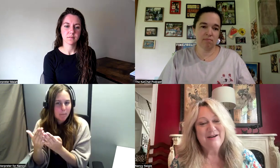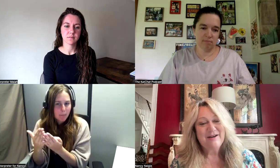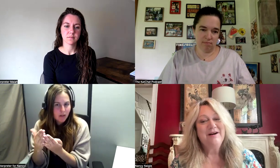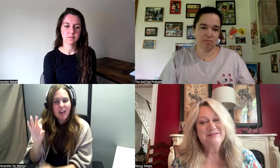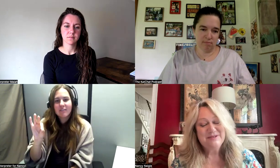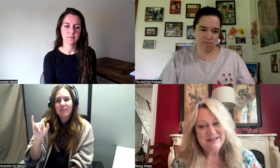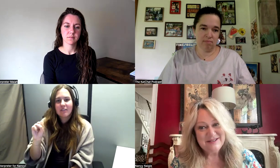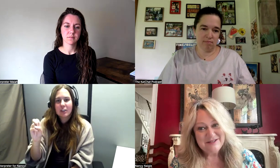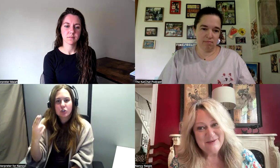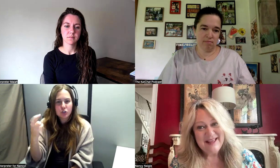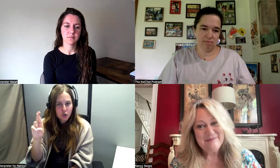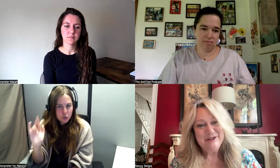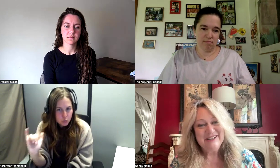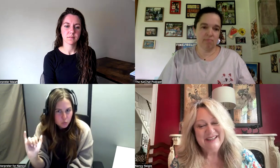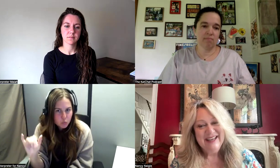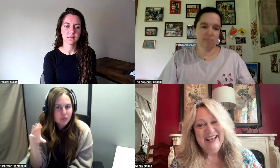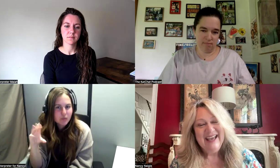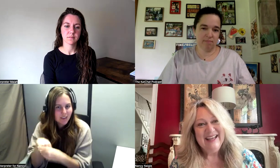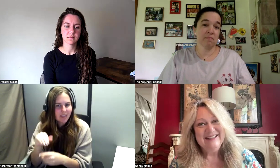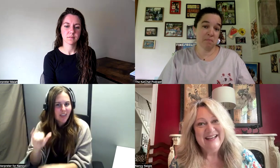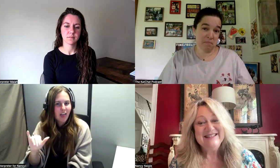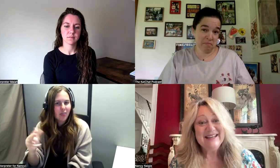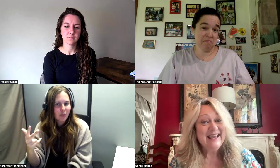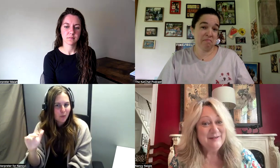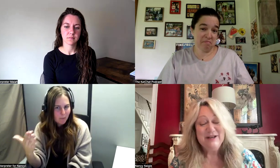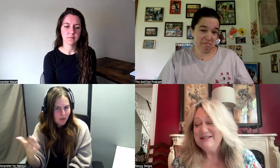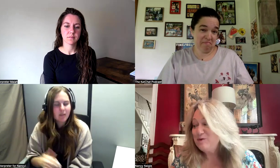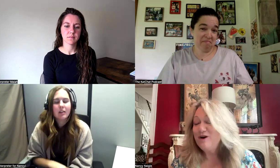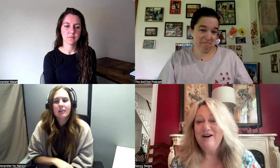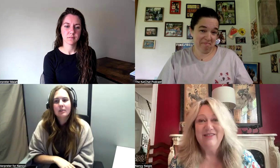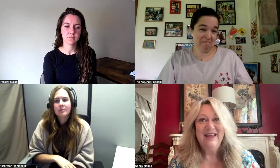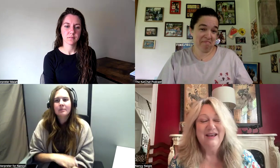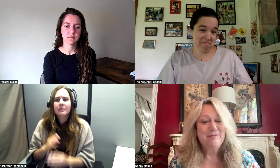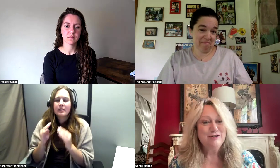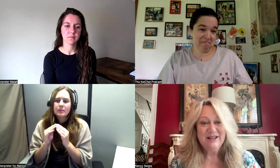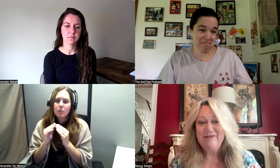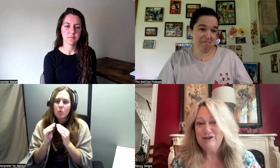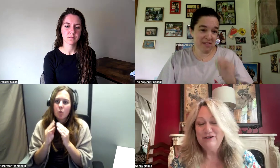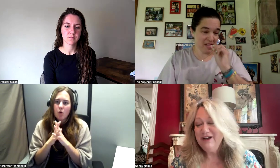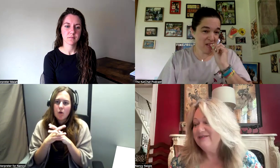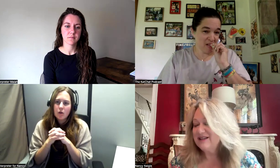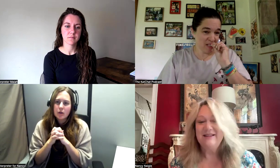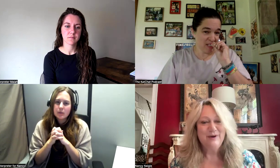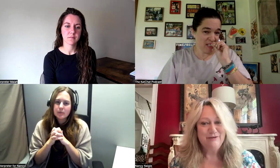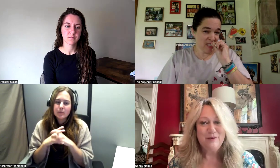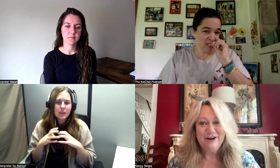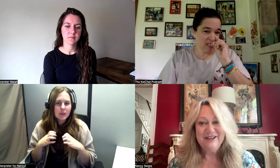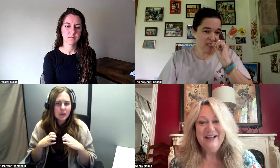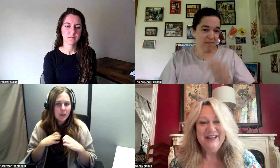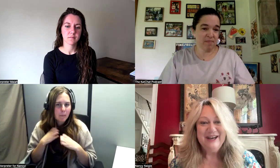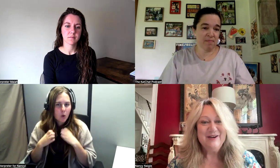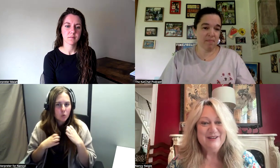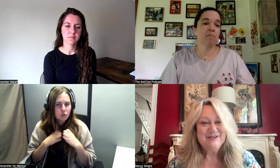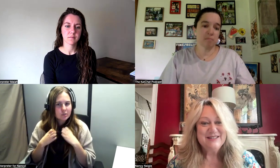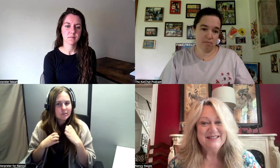Tackle Box is also in that book. And it's again is more the emotion level of To Light the Way Forward.